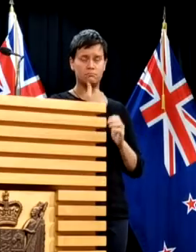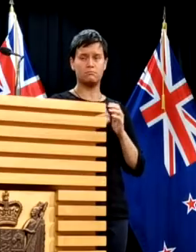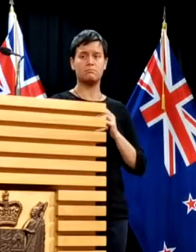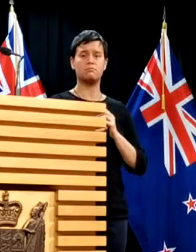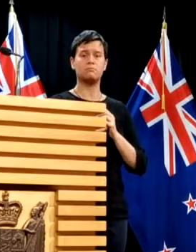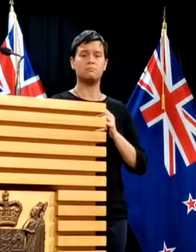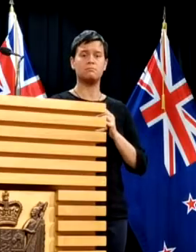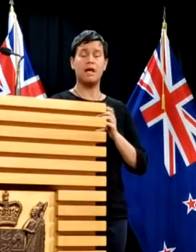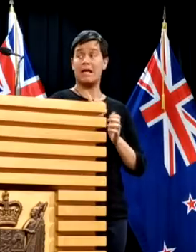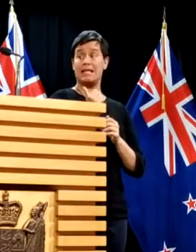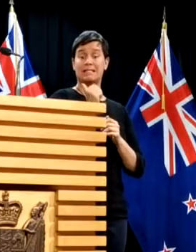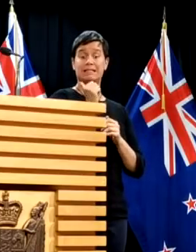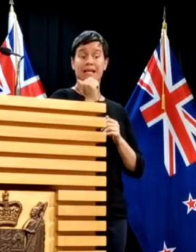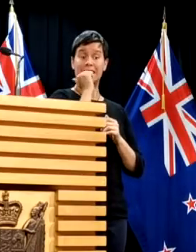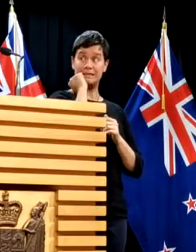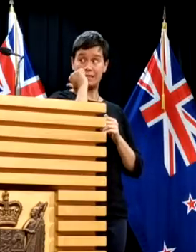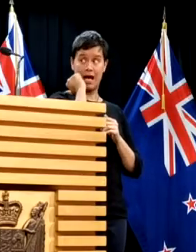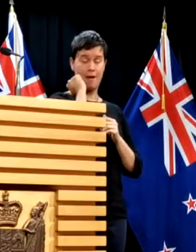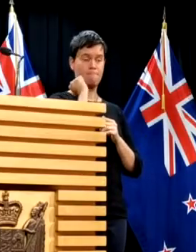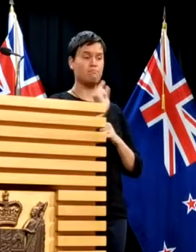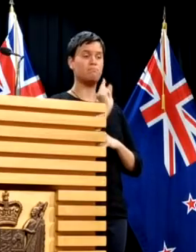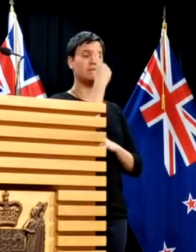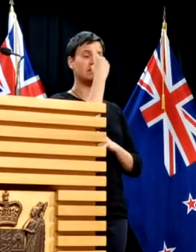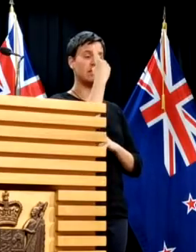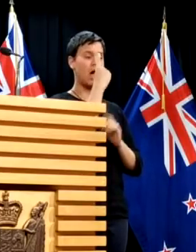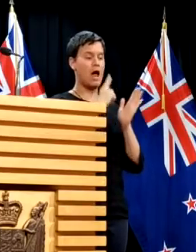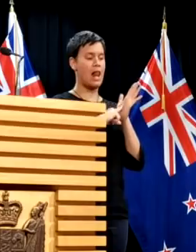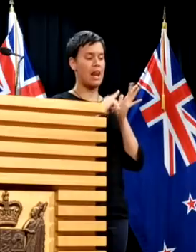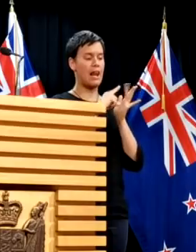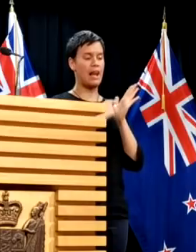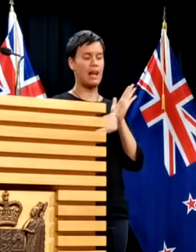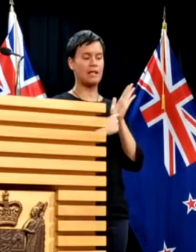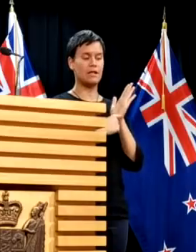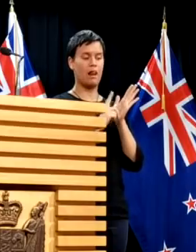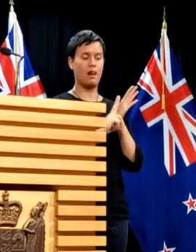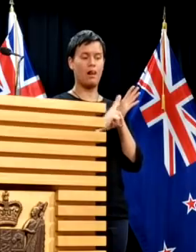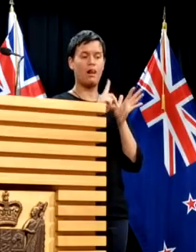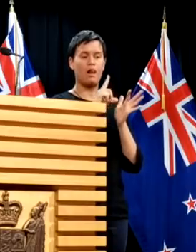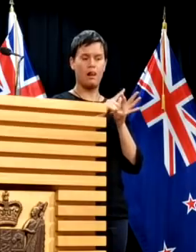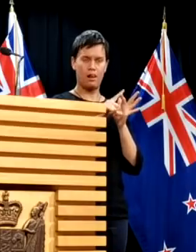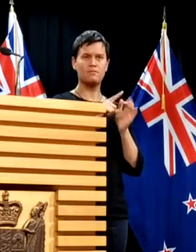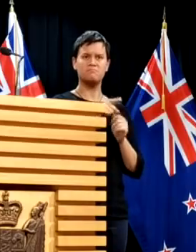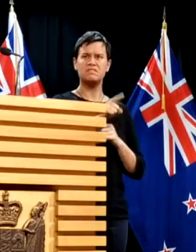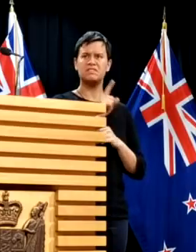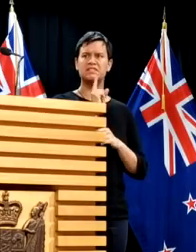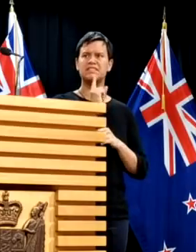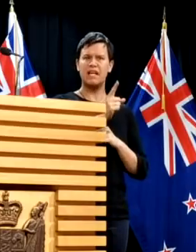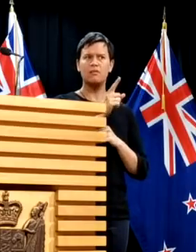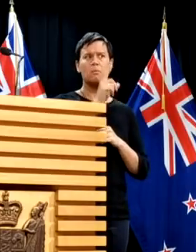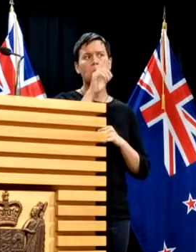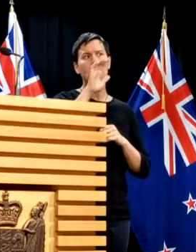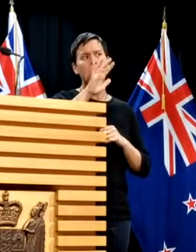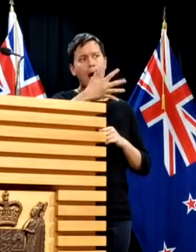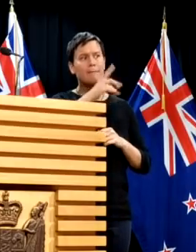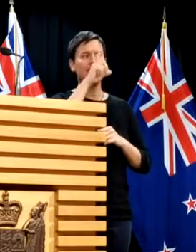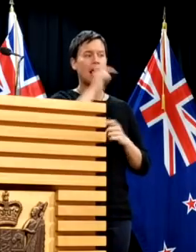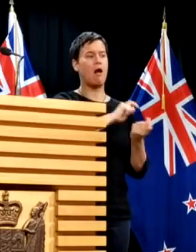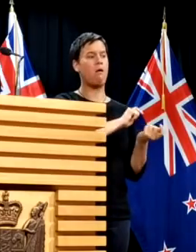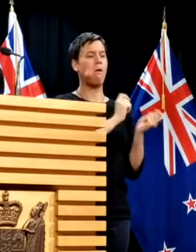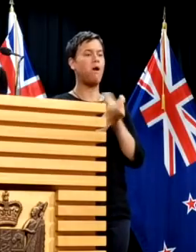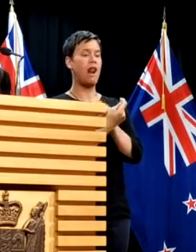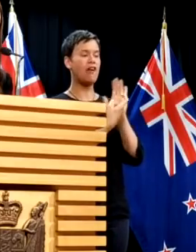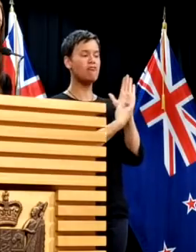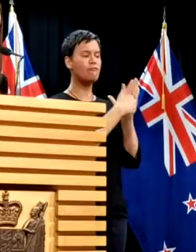Yet yesterday, Justice Minister Andrew Little seemed to rule out a decriminalisation approach. You might even have the numbers on the House to do that. Why won't you look at sort